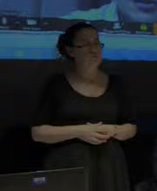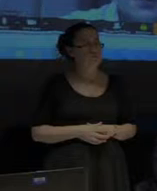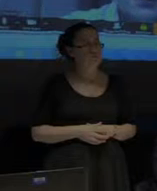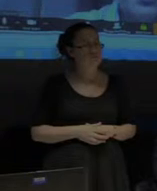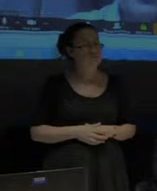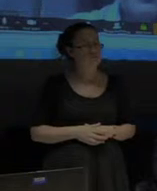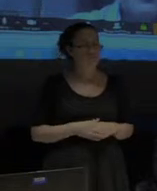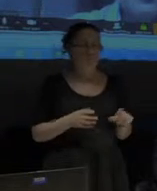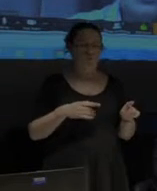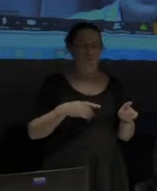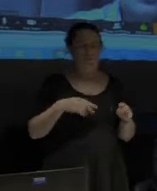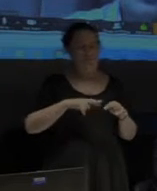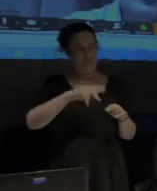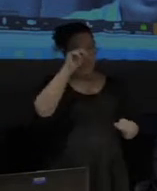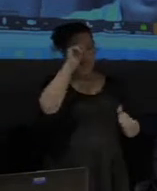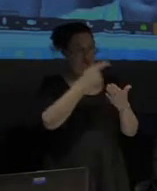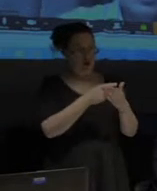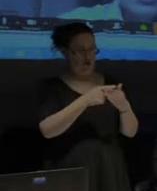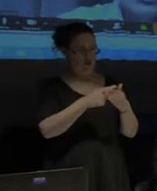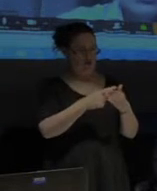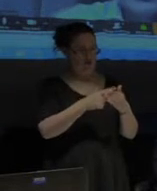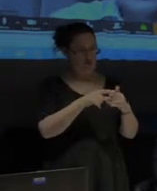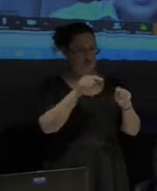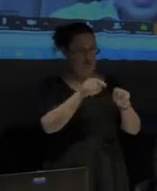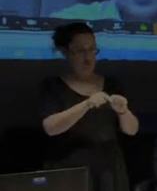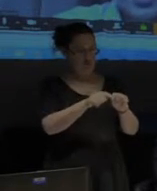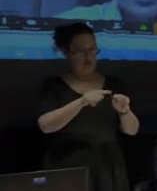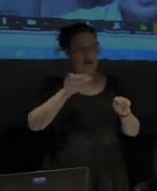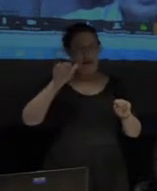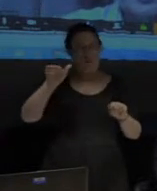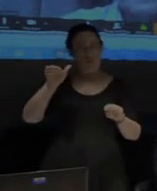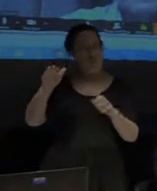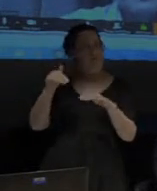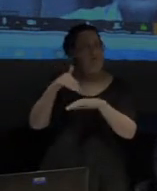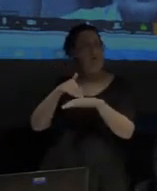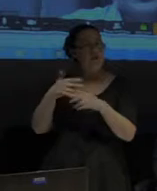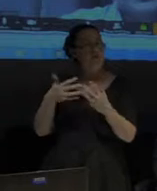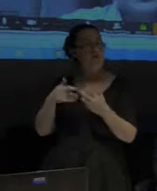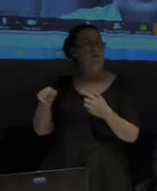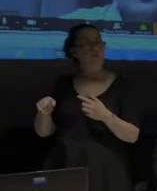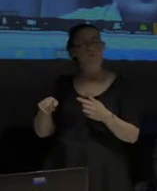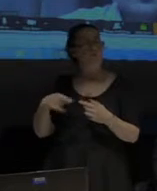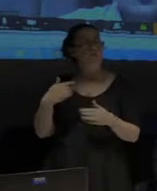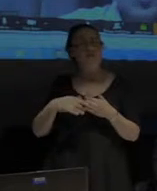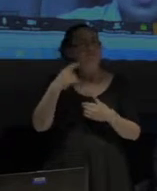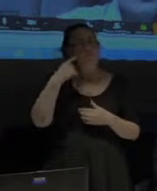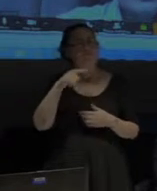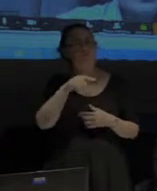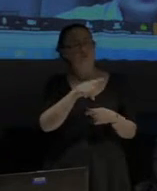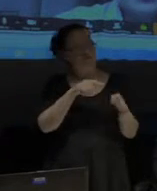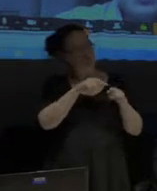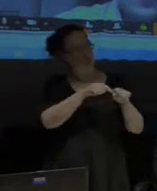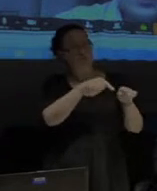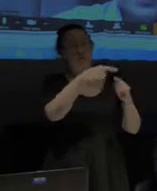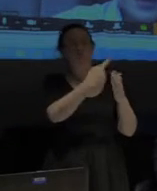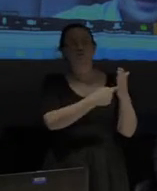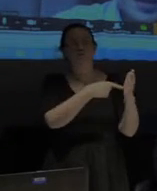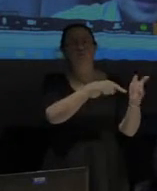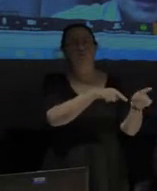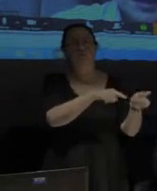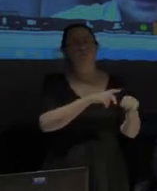decision. So I share this experience because while there's definitely